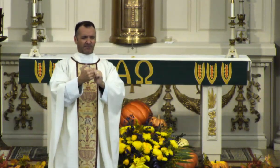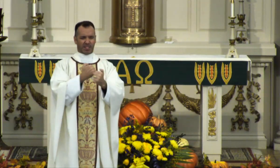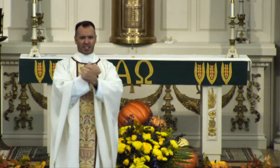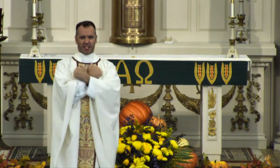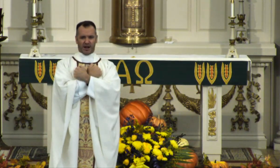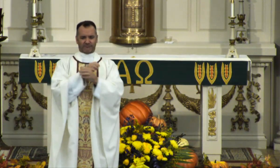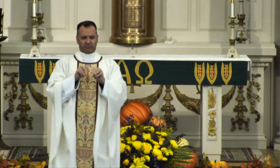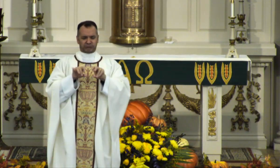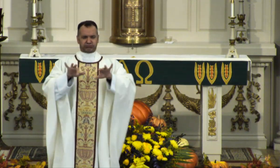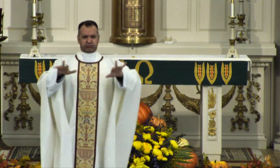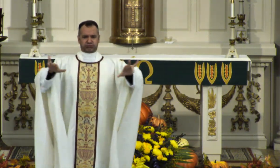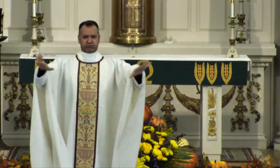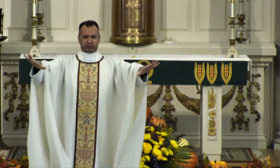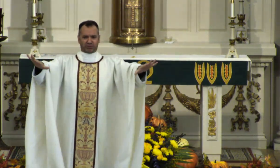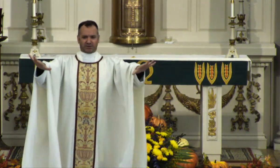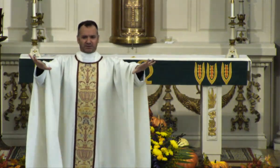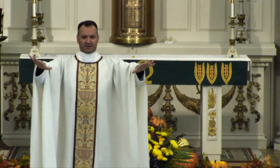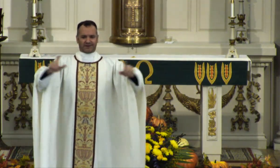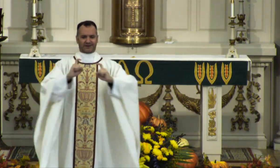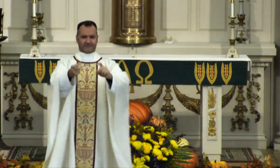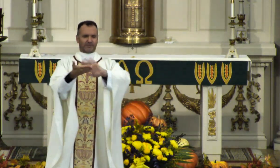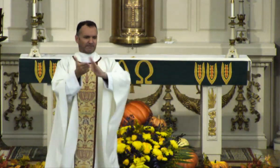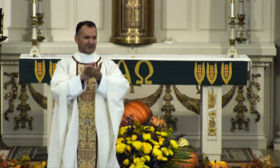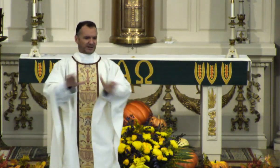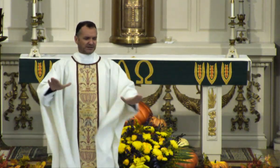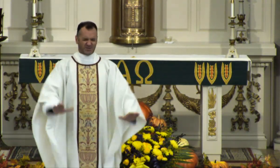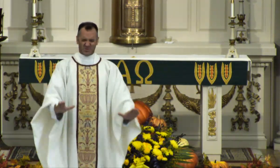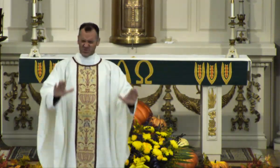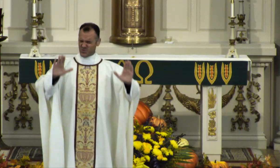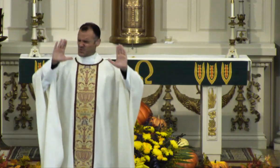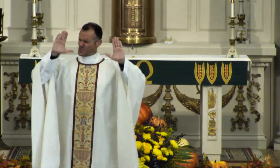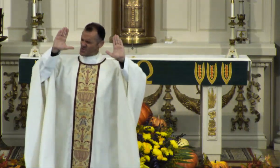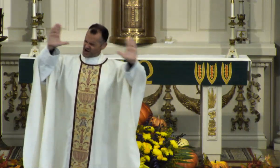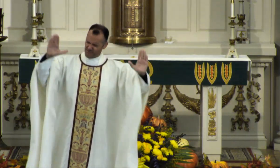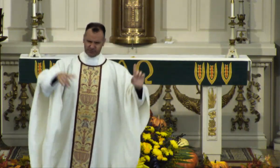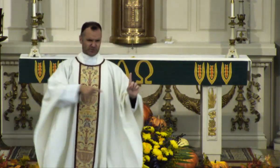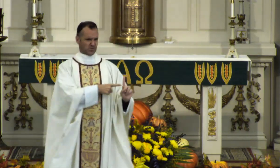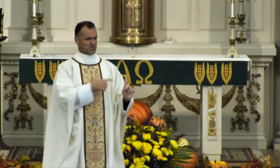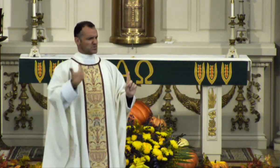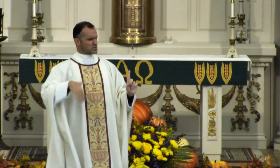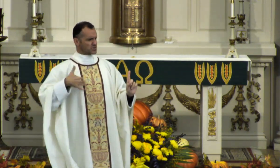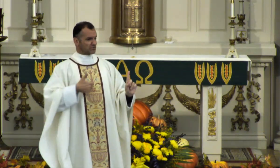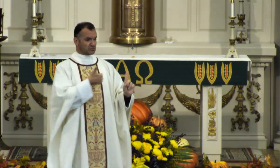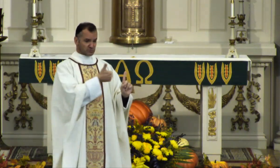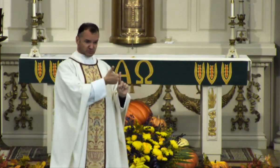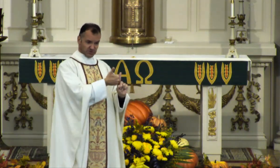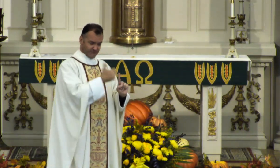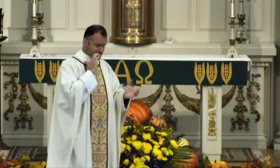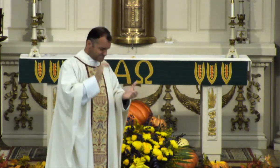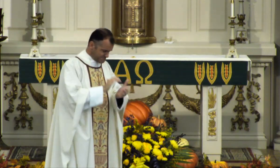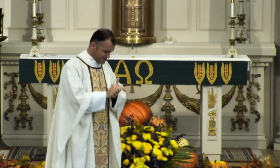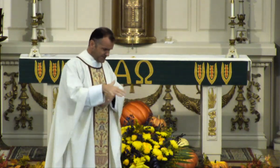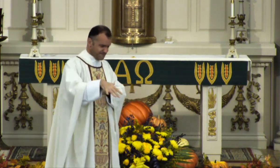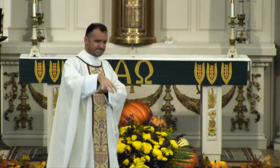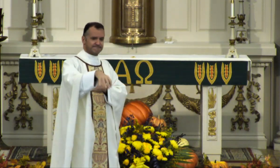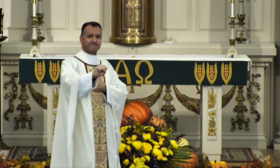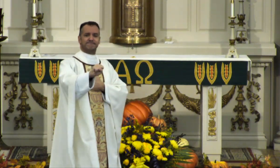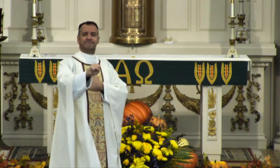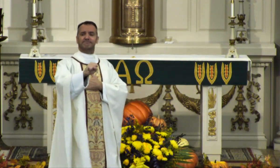She is a wonderful example of how to spread love that creates peace.